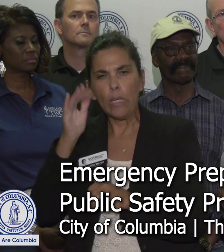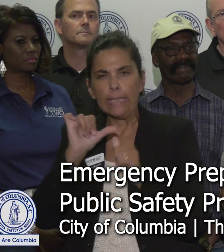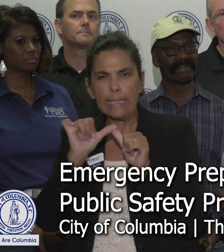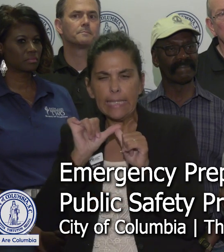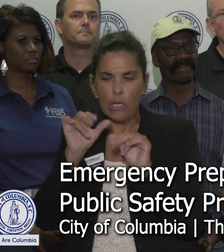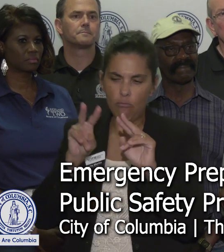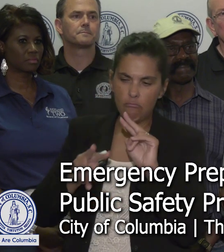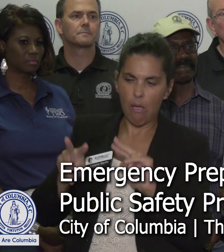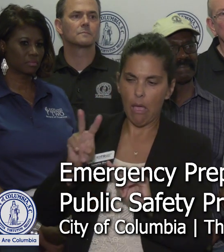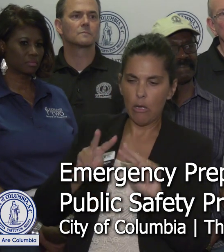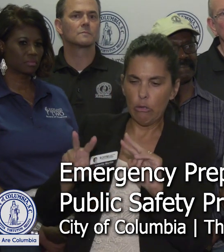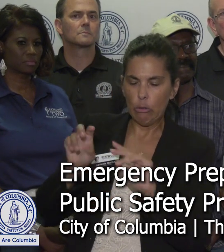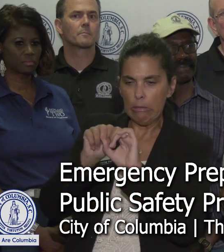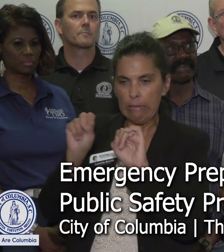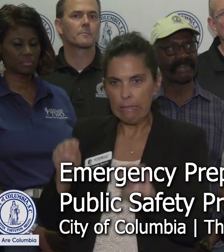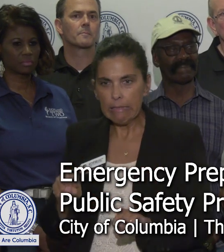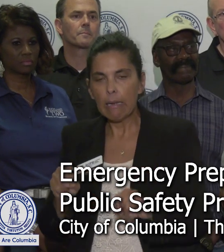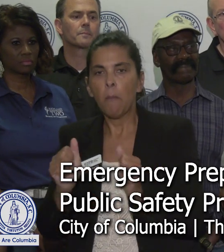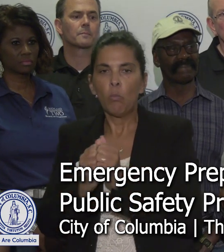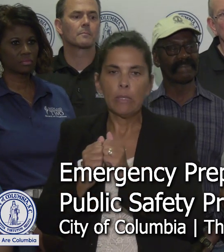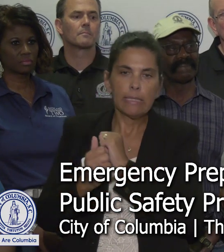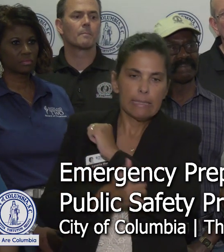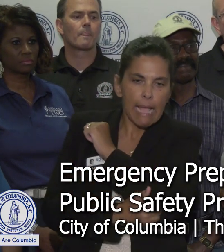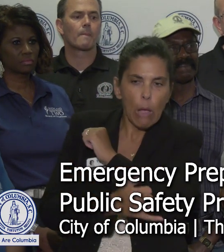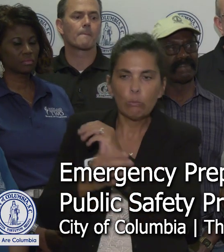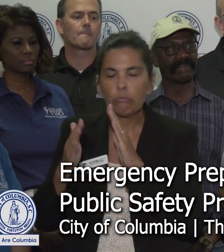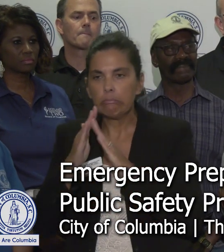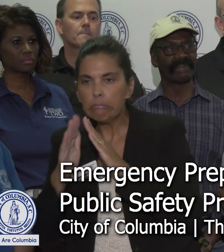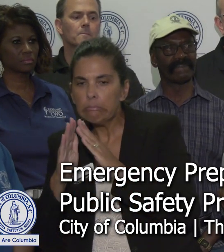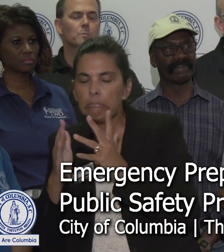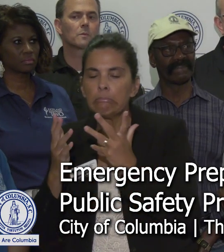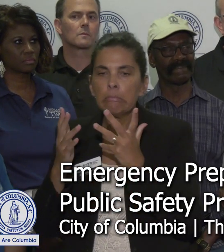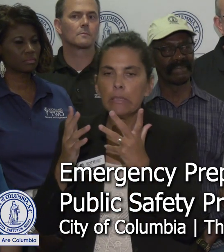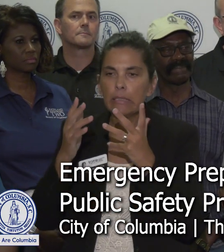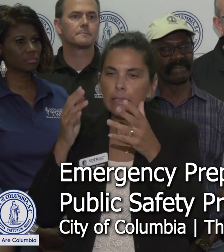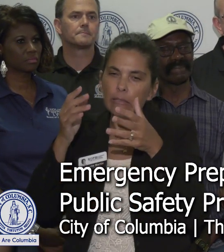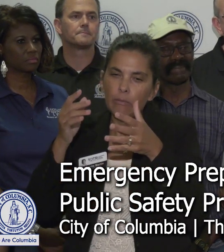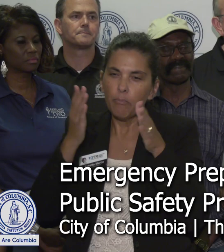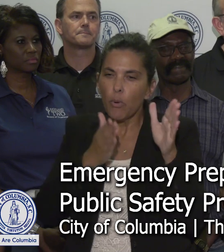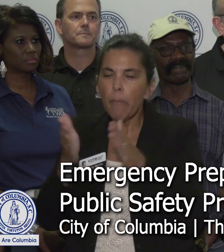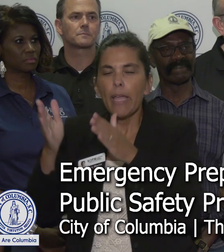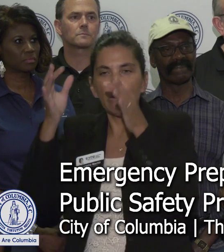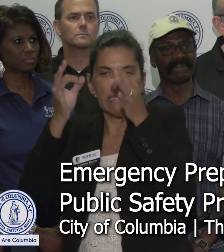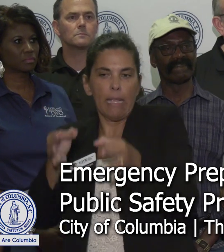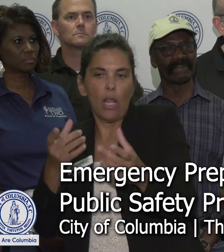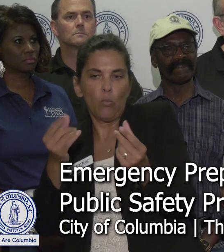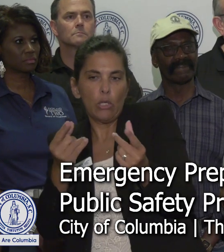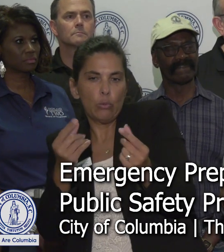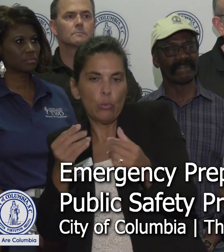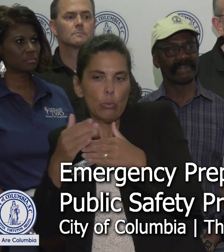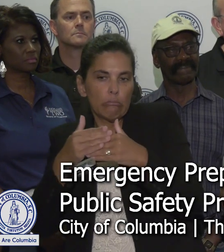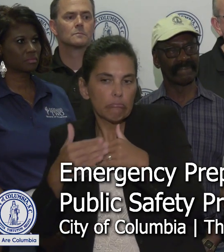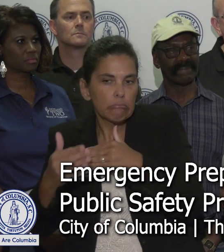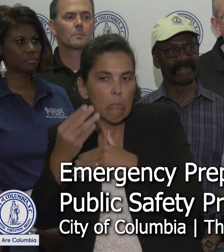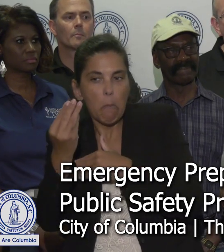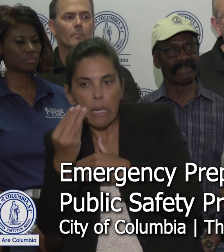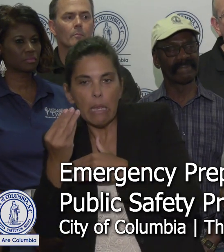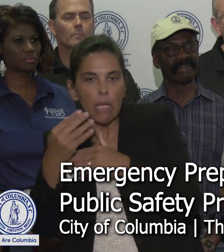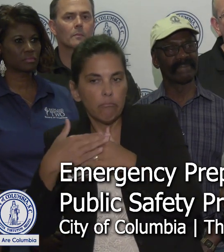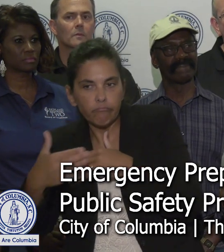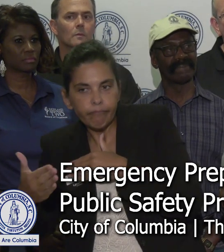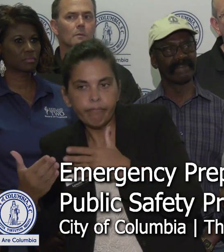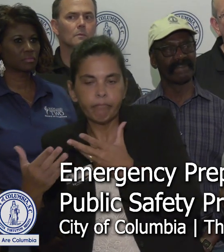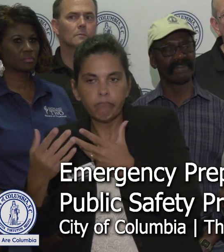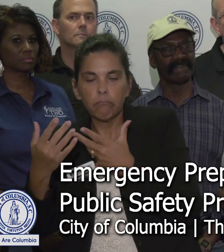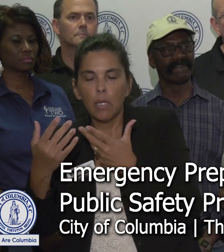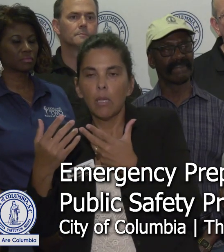the weekend along with the city and the county in preparations for decisions that need to be made following Monday and Tuesday.